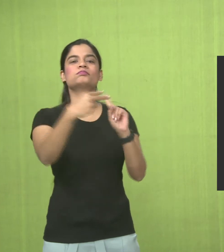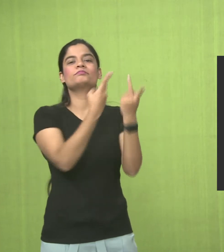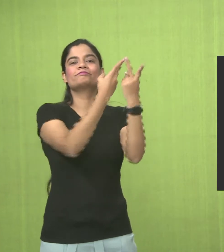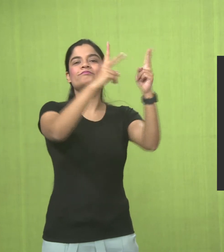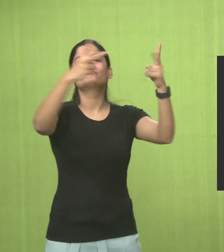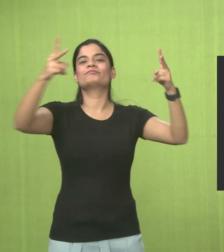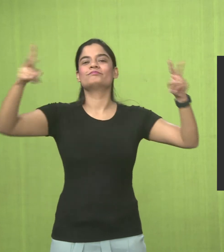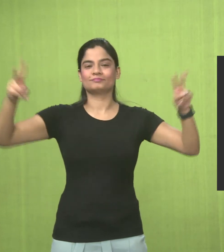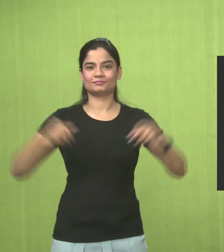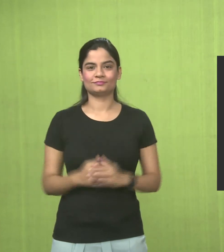The opinions are changing.